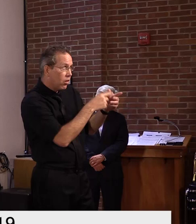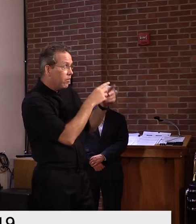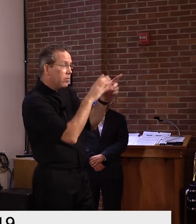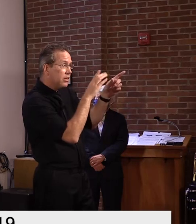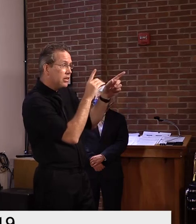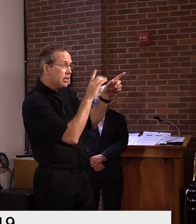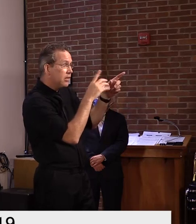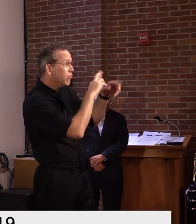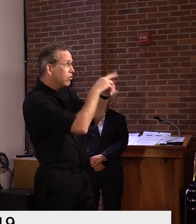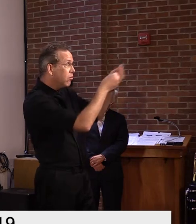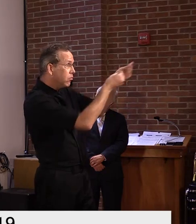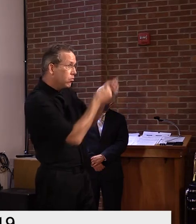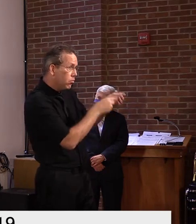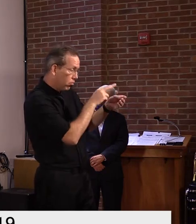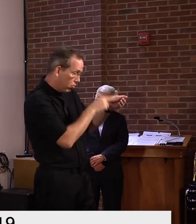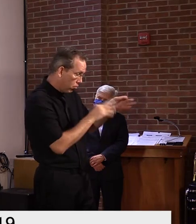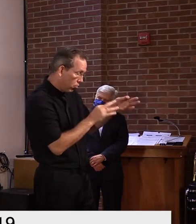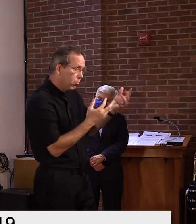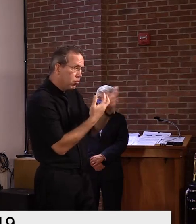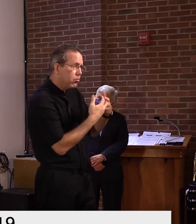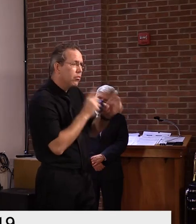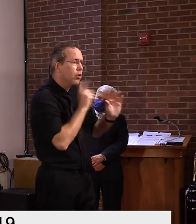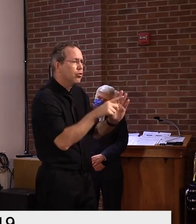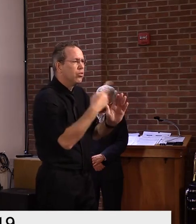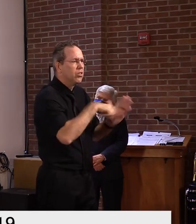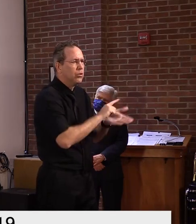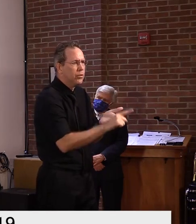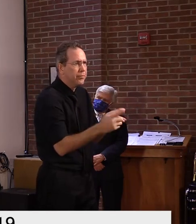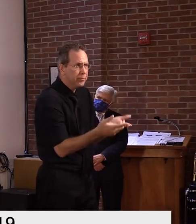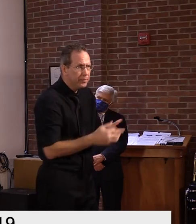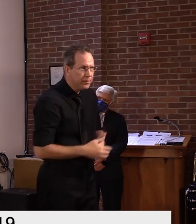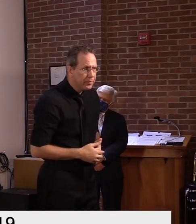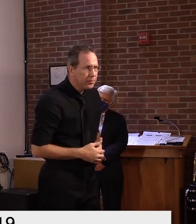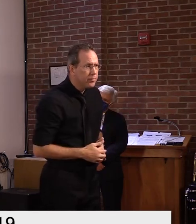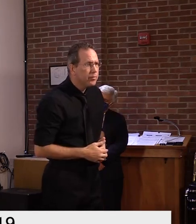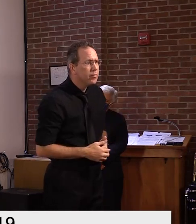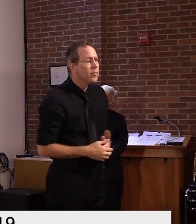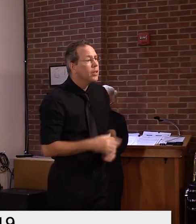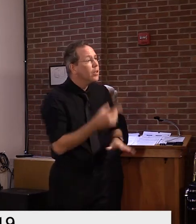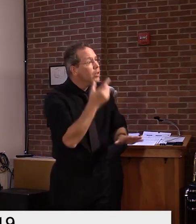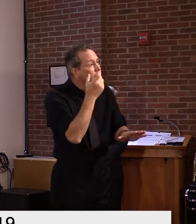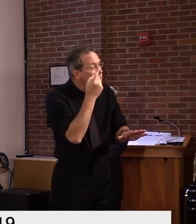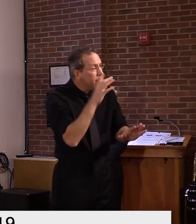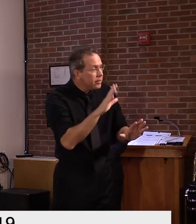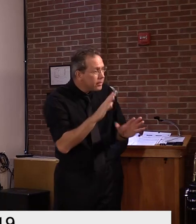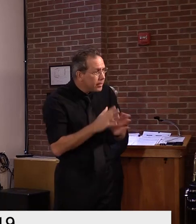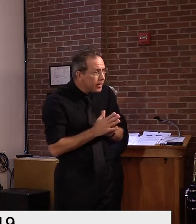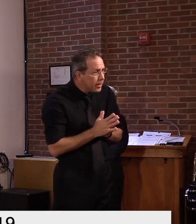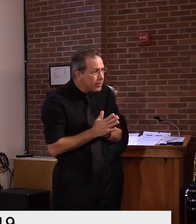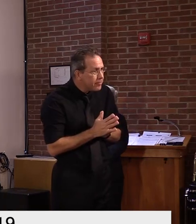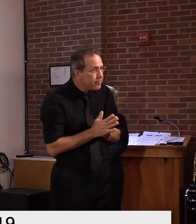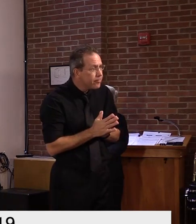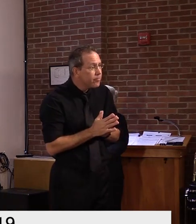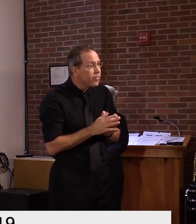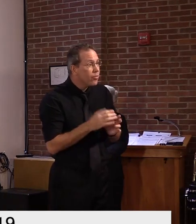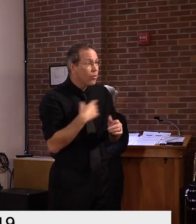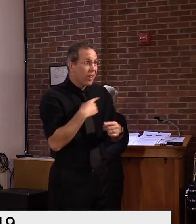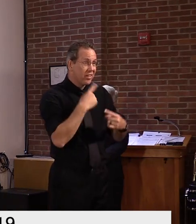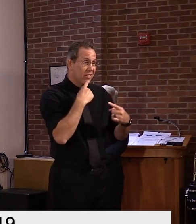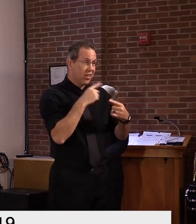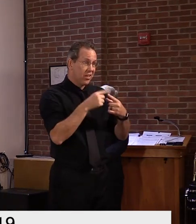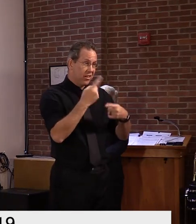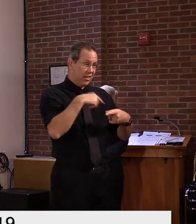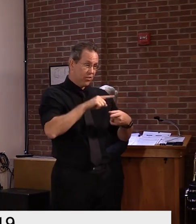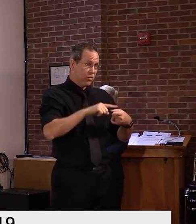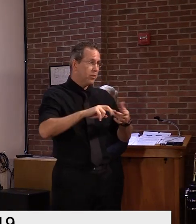I would want to caution you that shedding some light might not be the end result. There may still not be an ability to